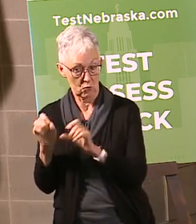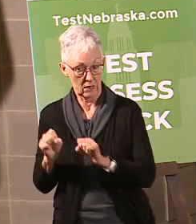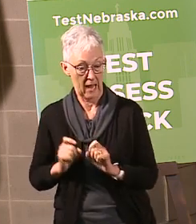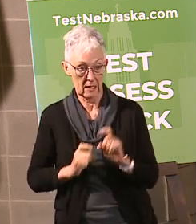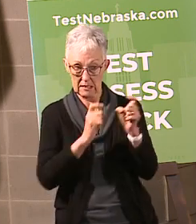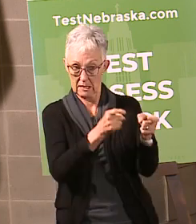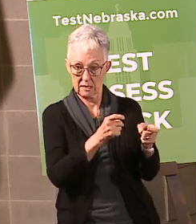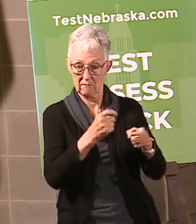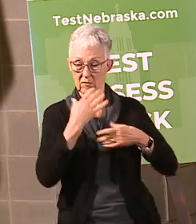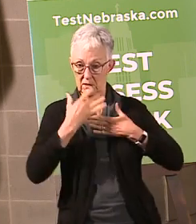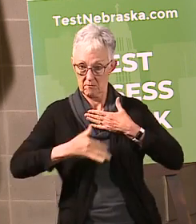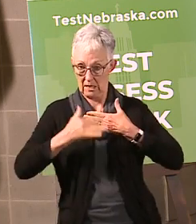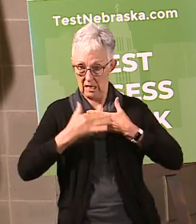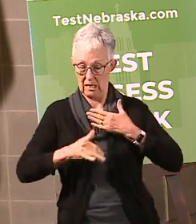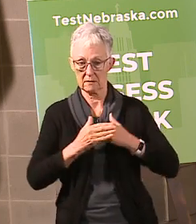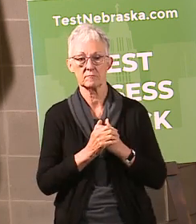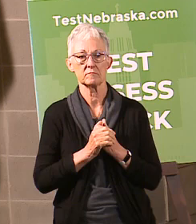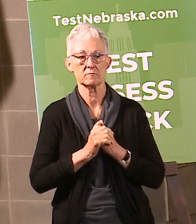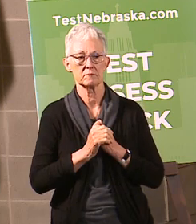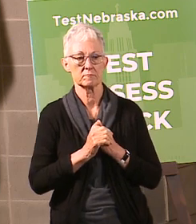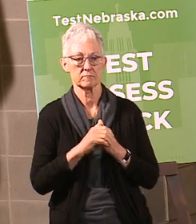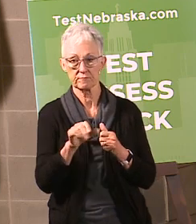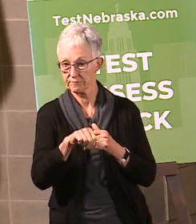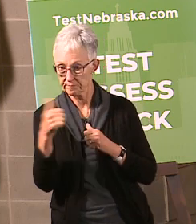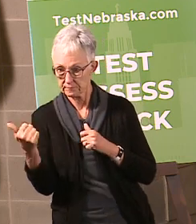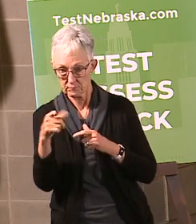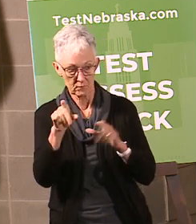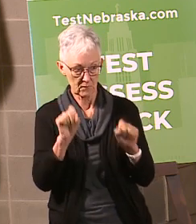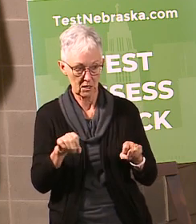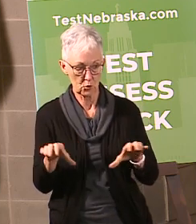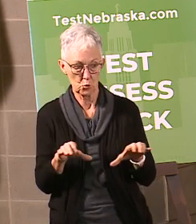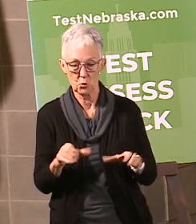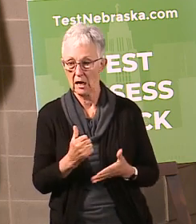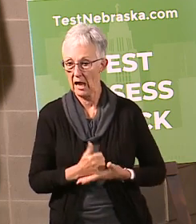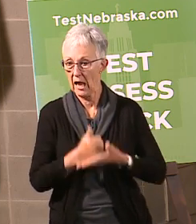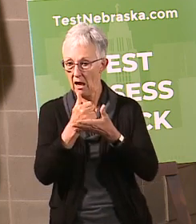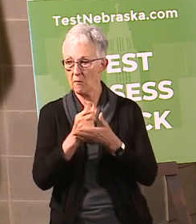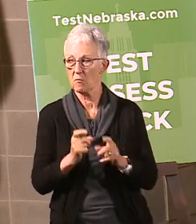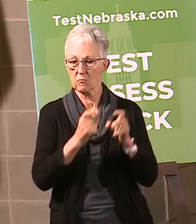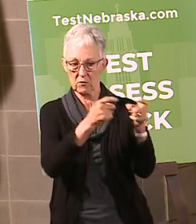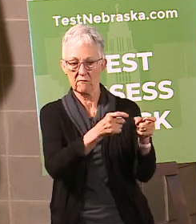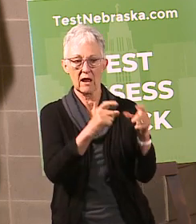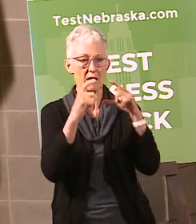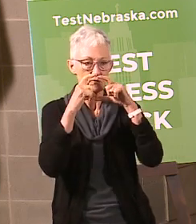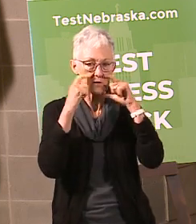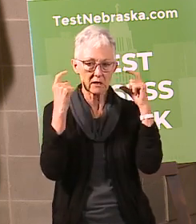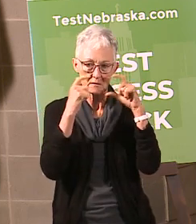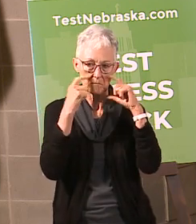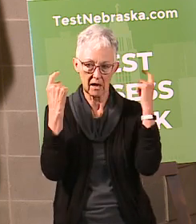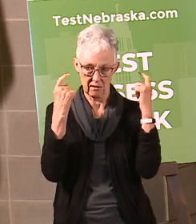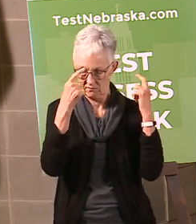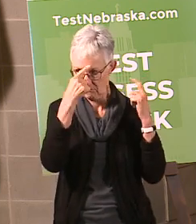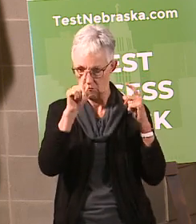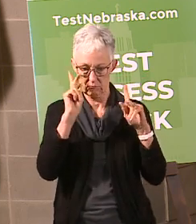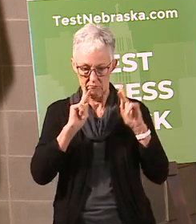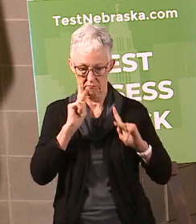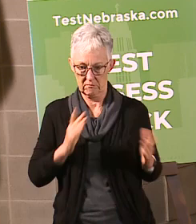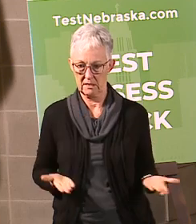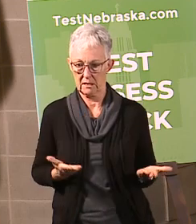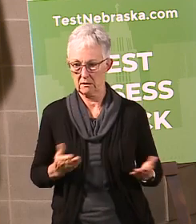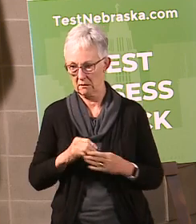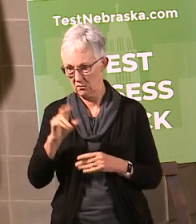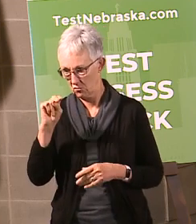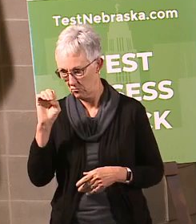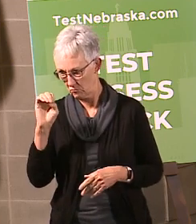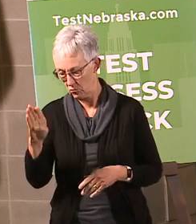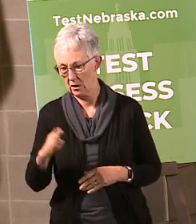contribute is to provide food or face masks for Nebraskans. I'm on these calls with community collaboratives all the time,